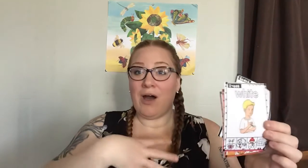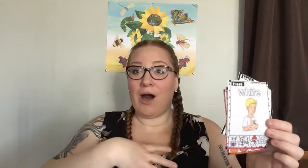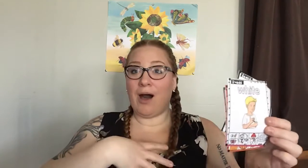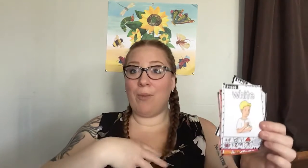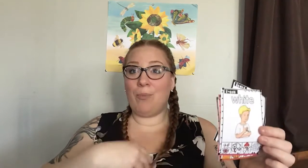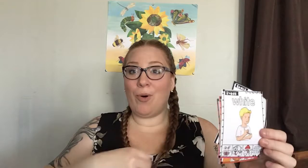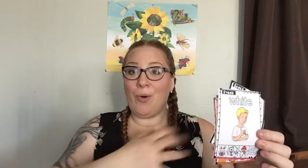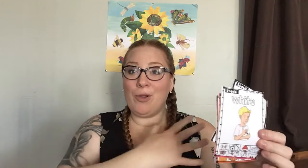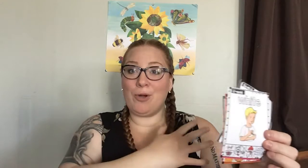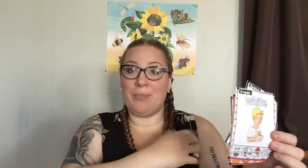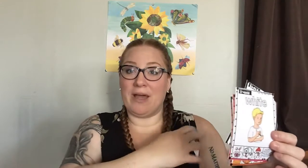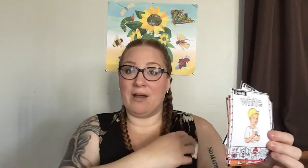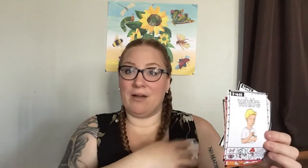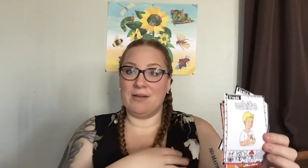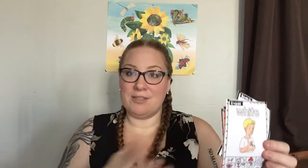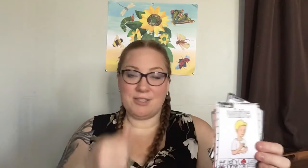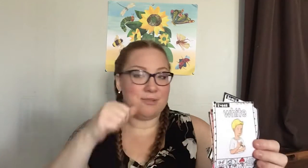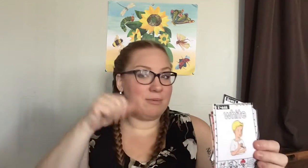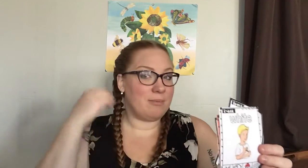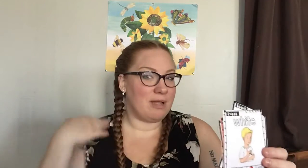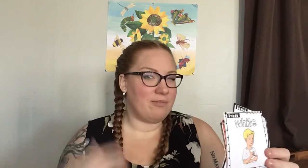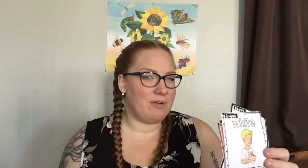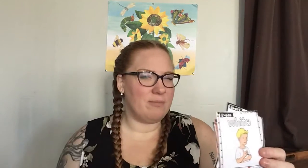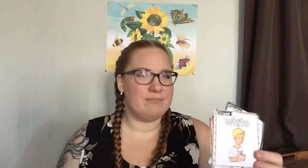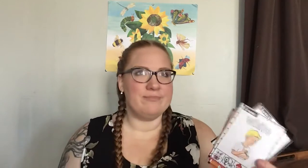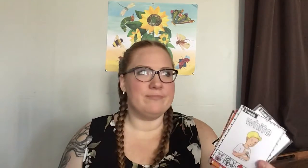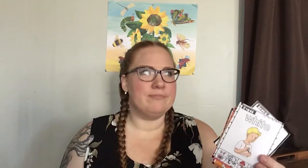a polar bear. Do you remember that from